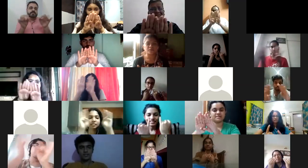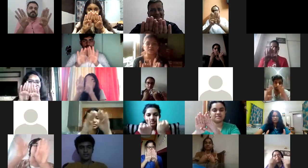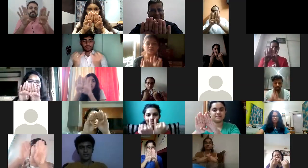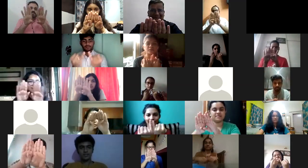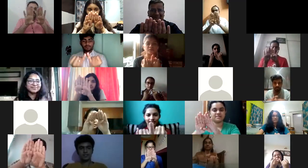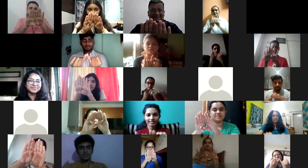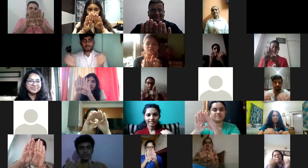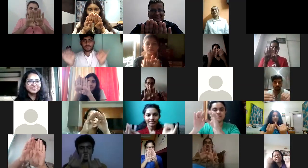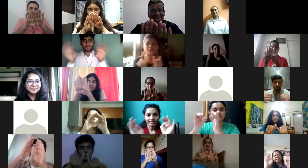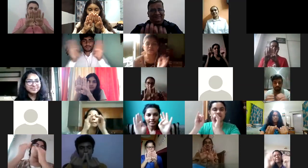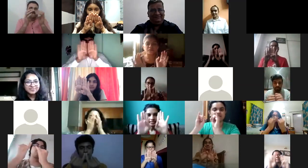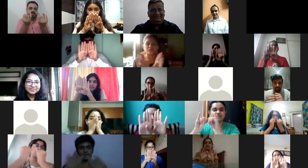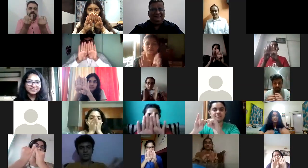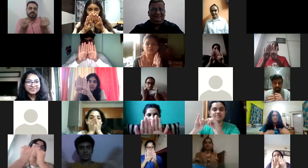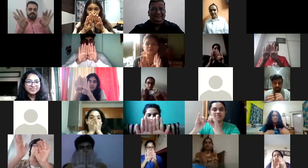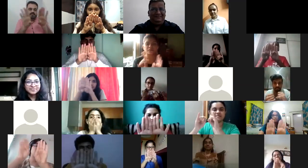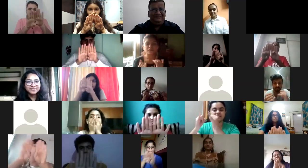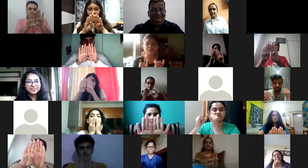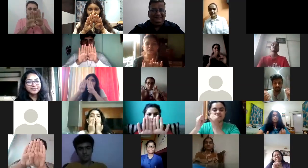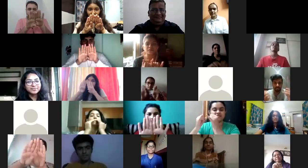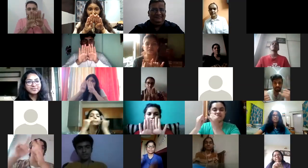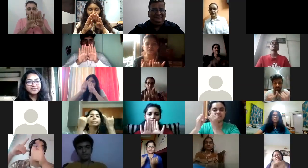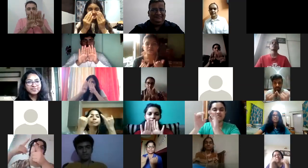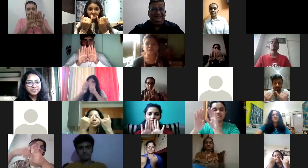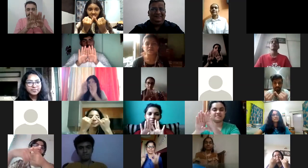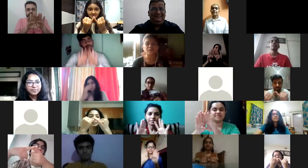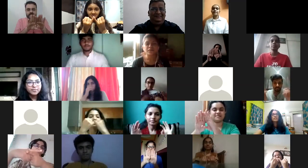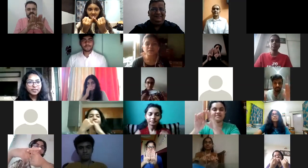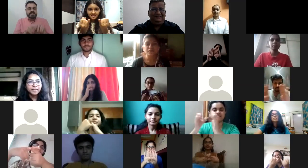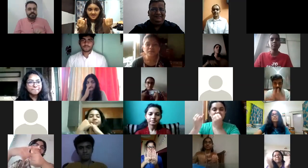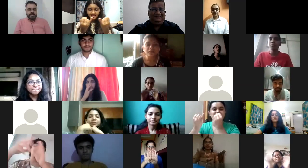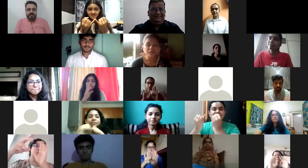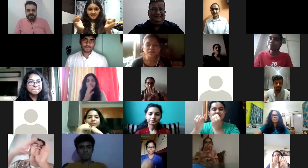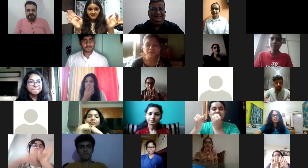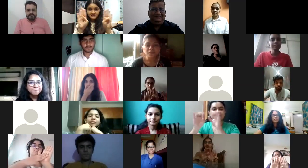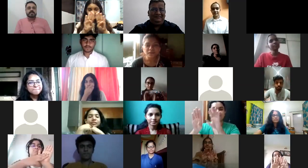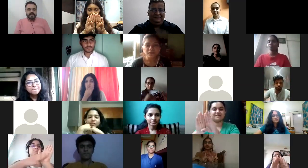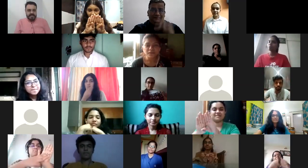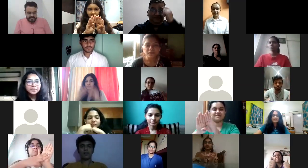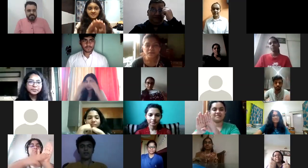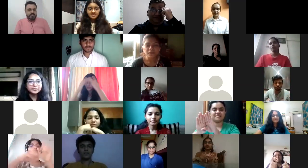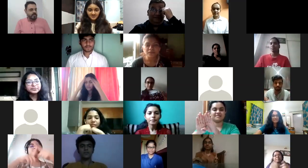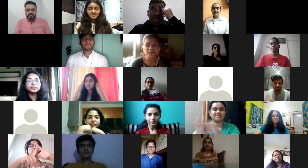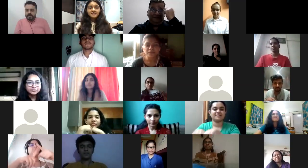institutions, band. Okay. Is it simple? Say yes, or if not, no.